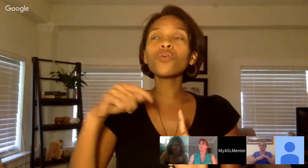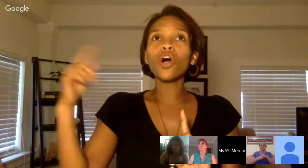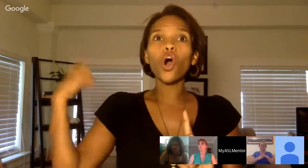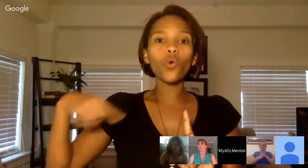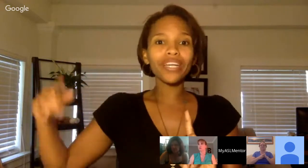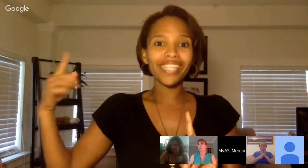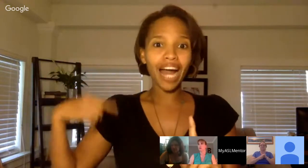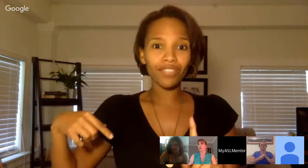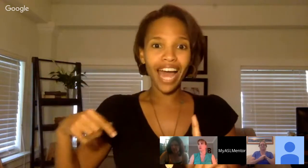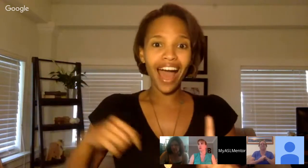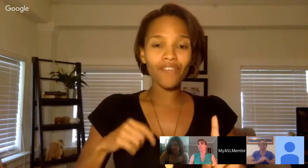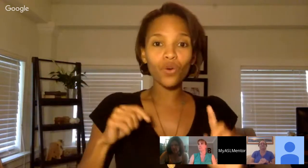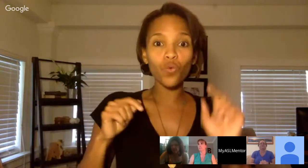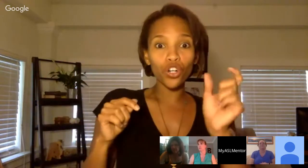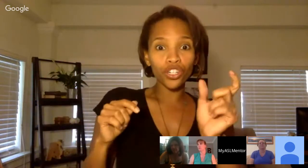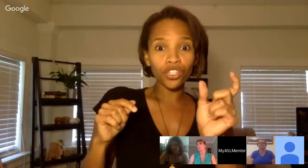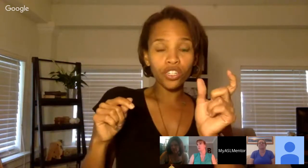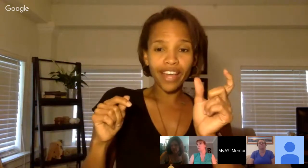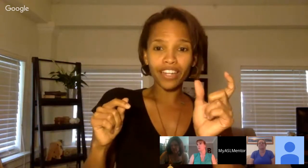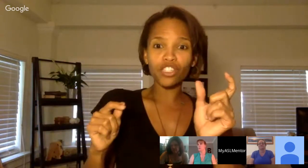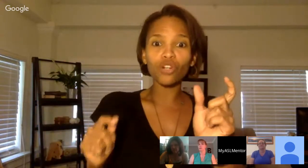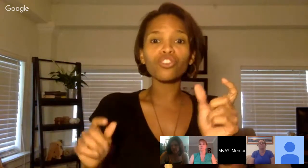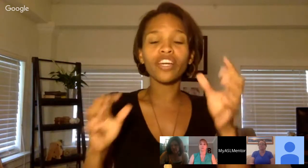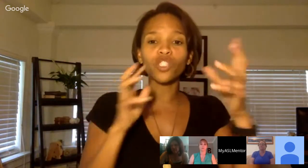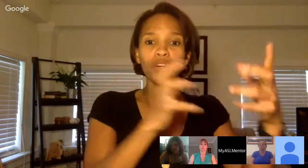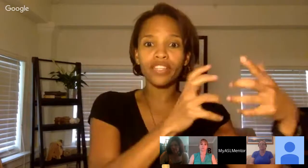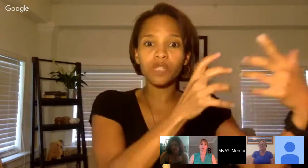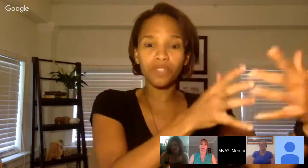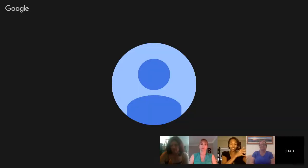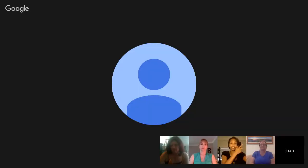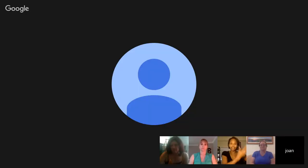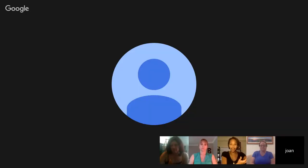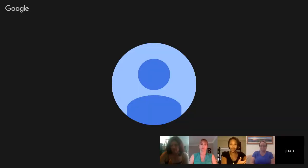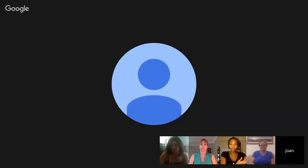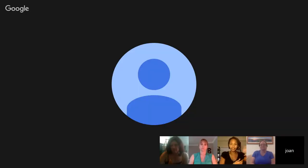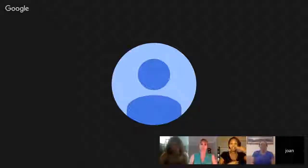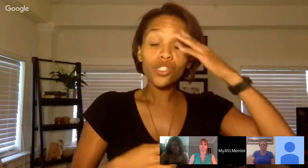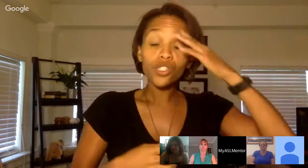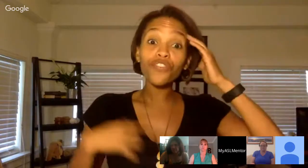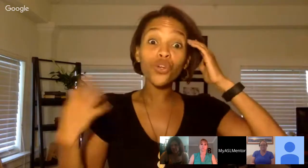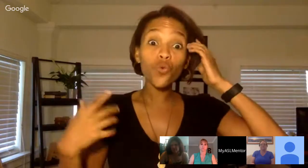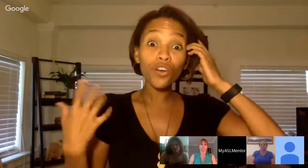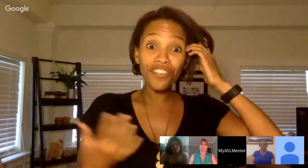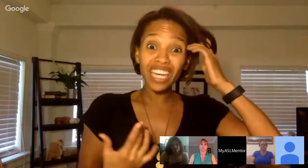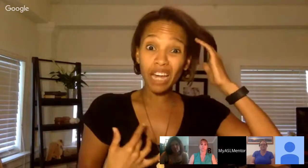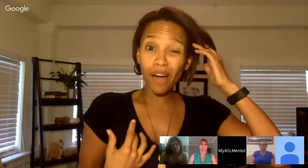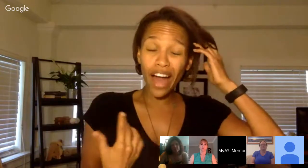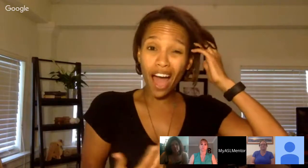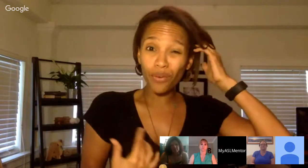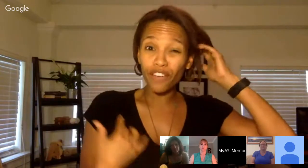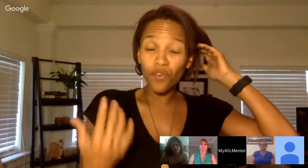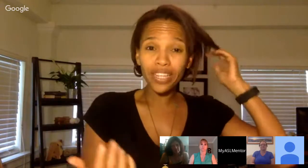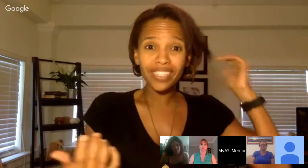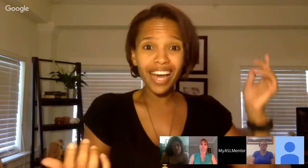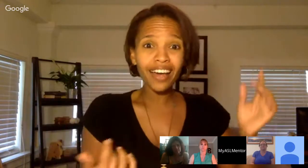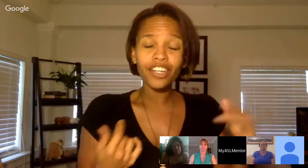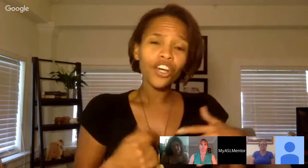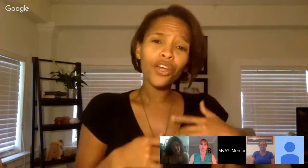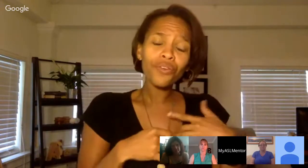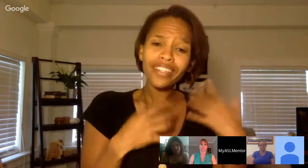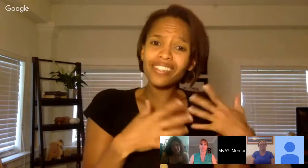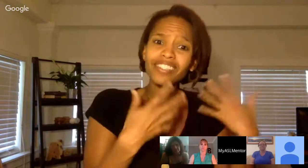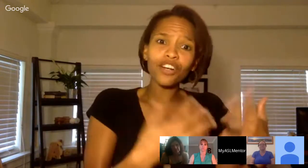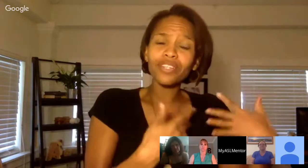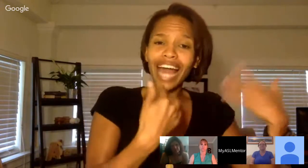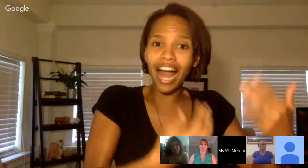we don't always have to have a word that associates with a specific sign. So if you were thinking about how do I voice that,